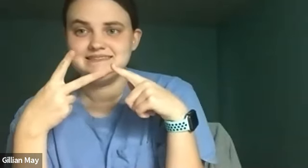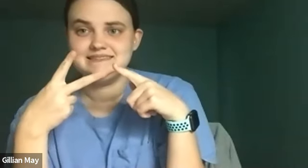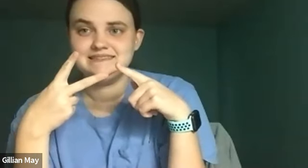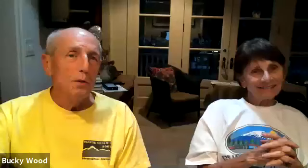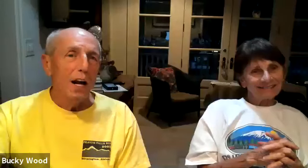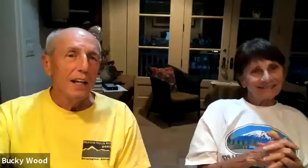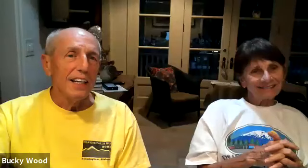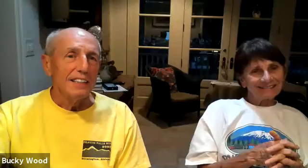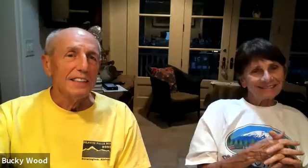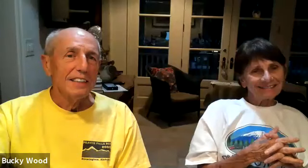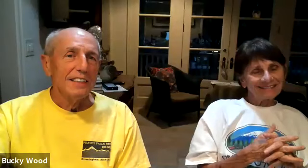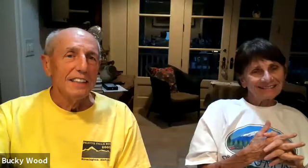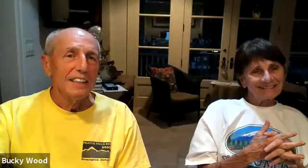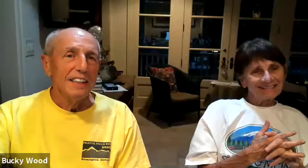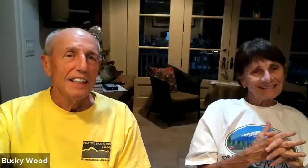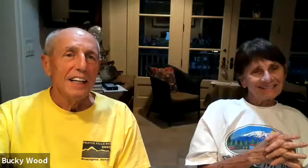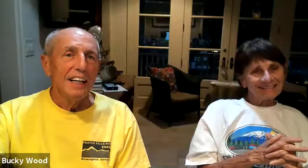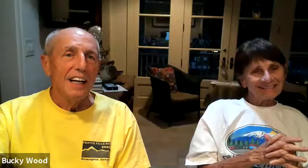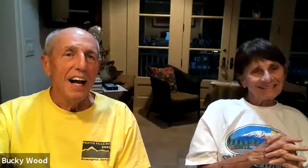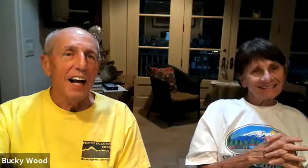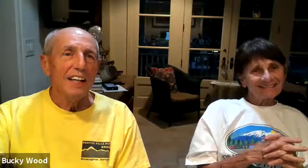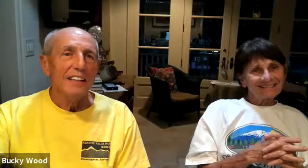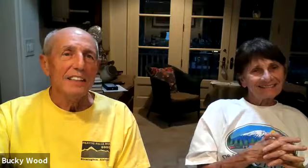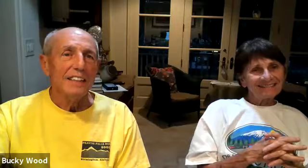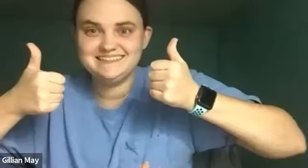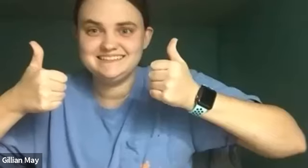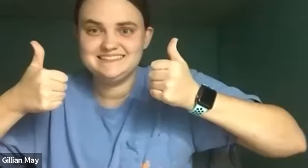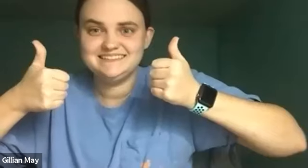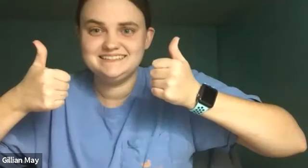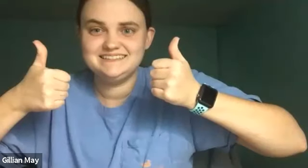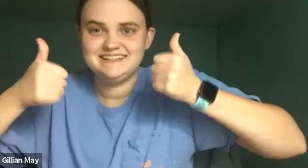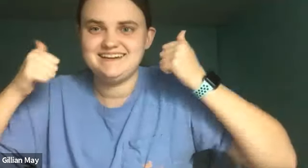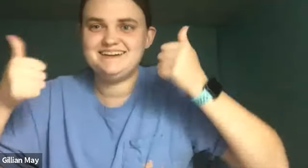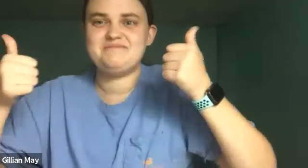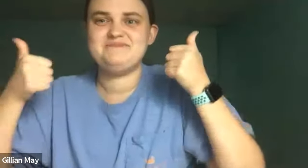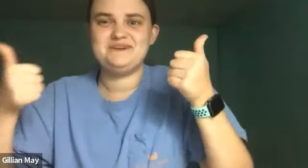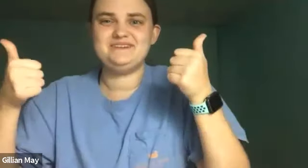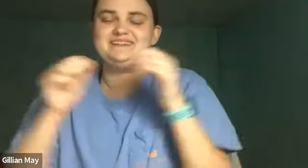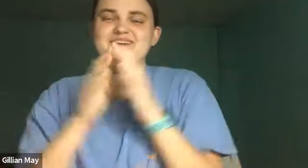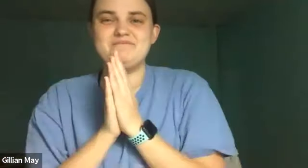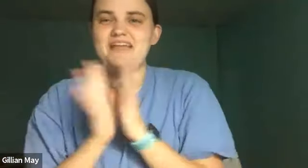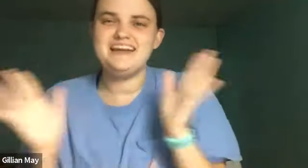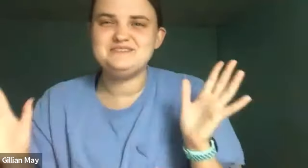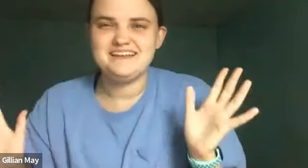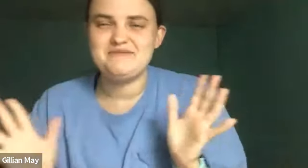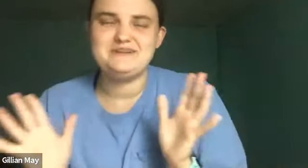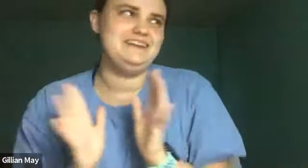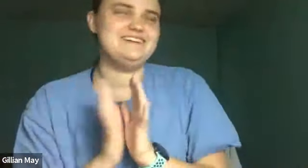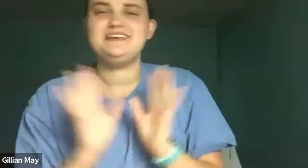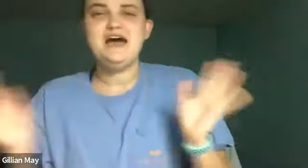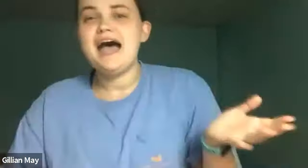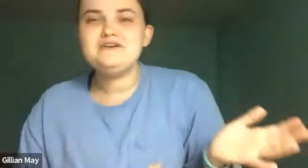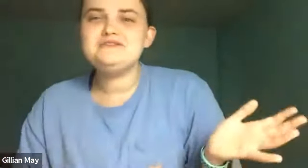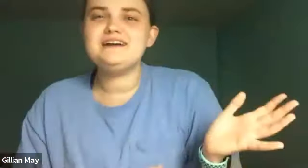Let's do holidays. Okay, is that good with everybody? Okay, perfect. Okay, I do like that one anyways. I know you guys